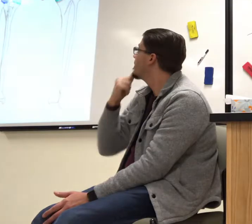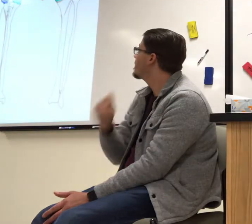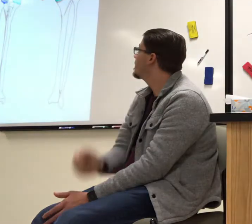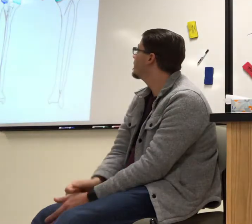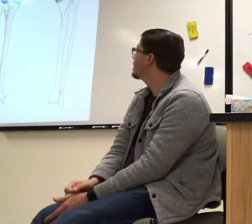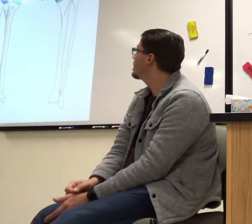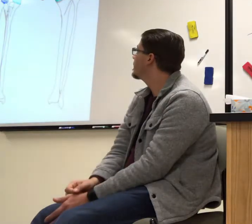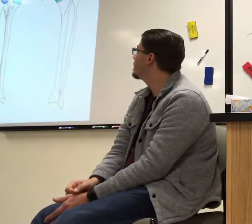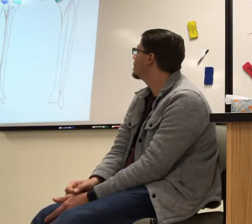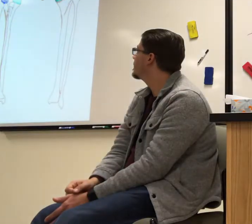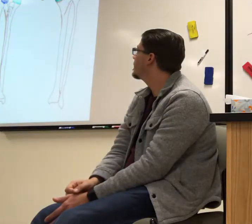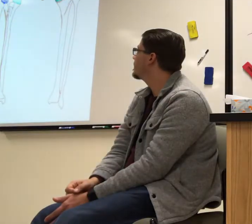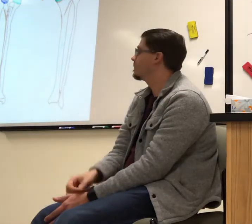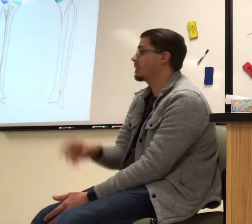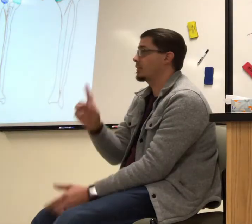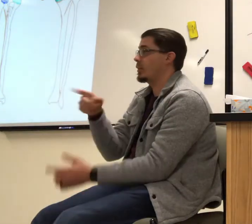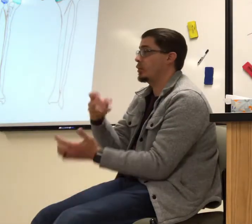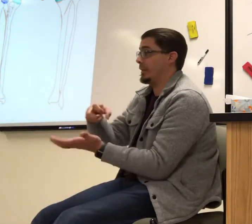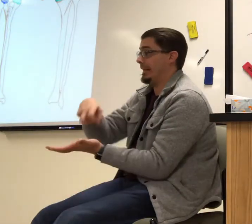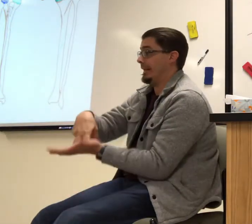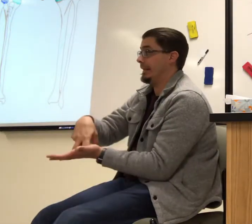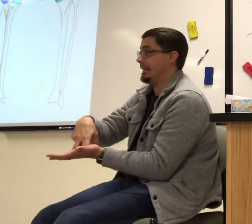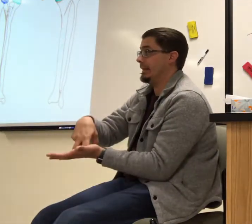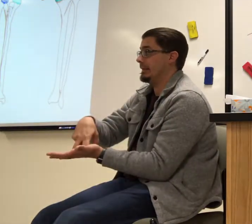it's what you kneel on